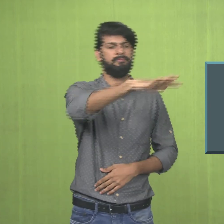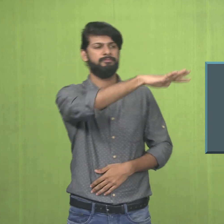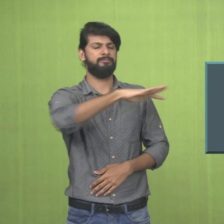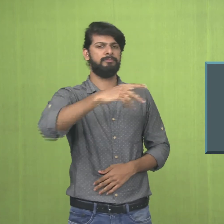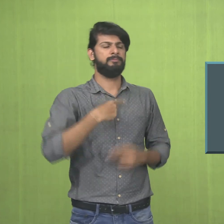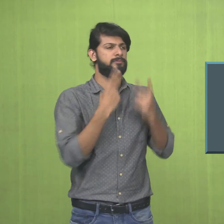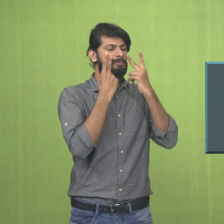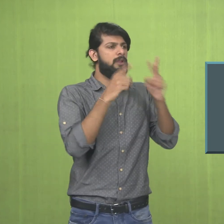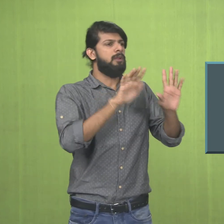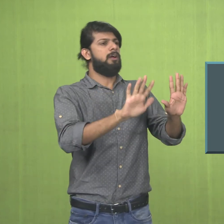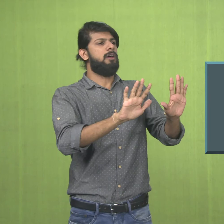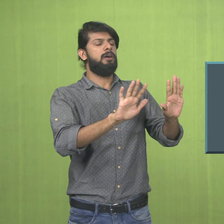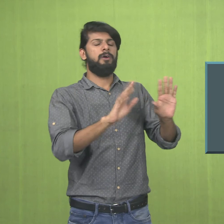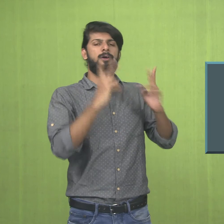The next word is rustic.